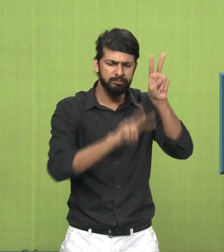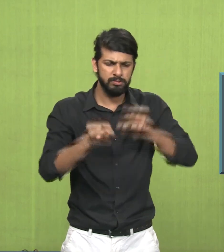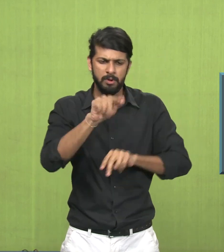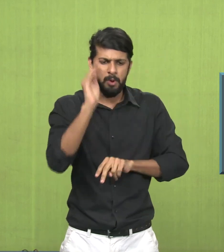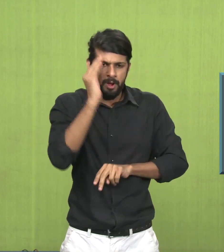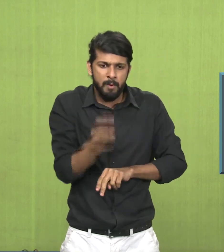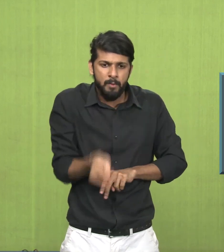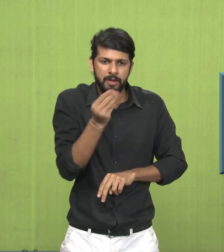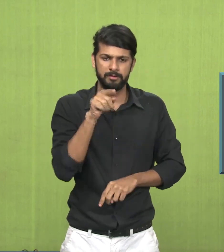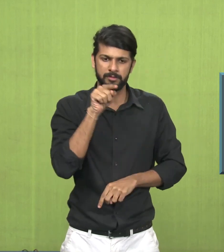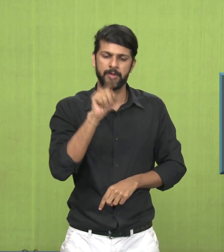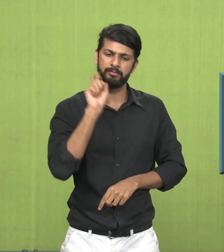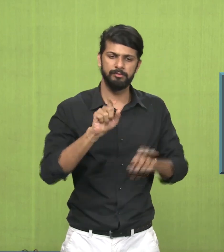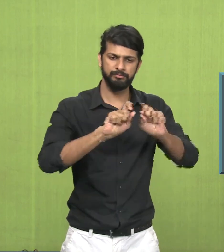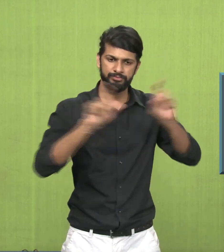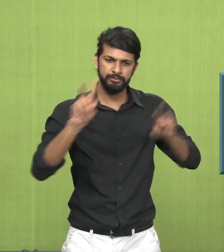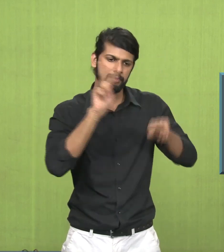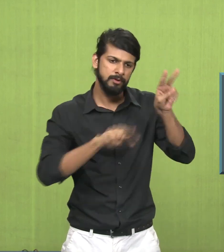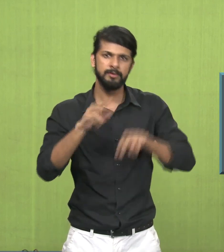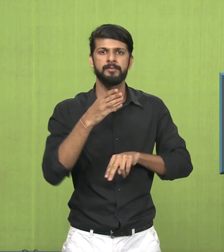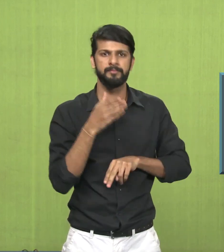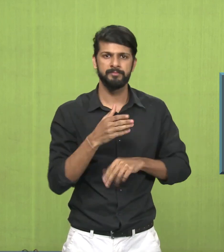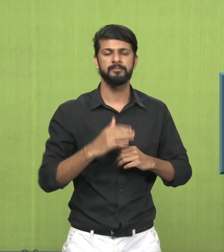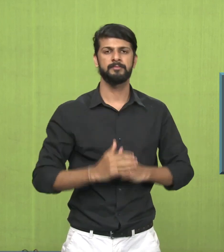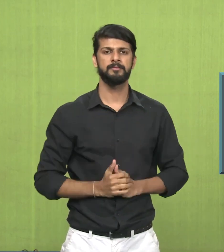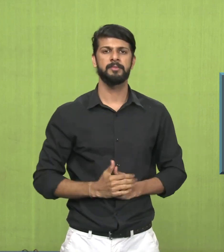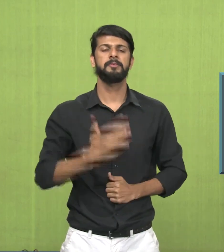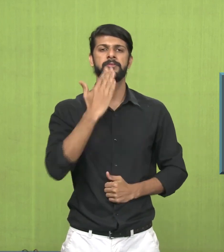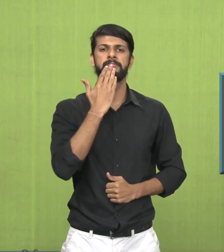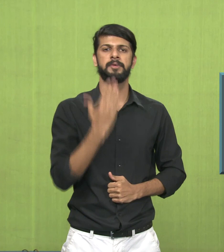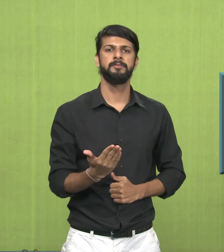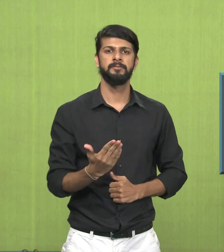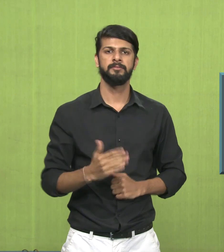website www.nios.ac.in. Thank you.